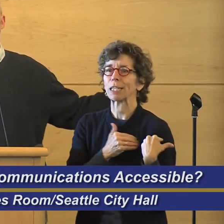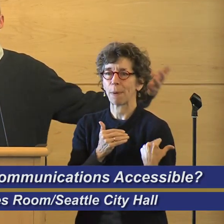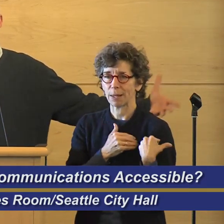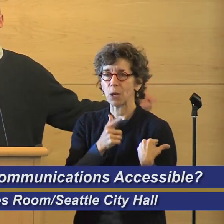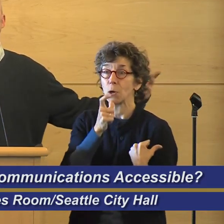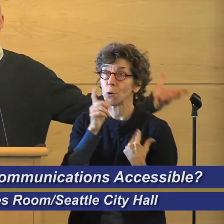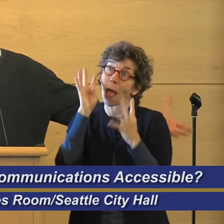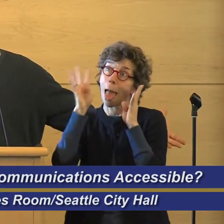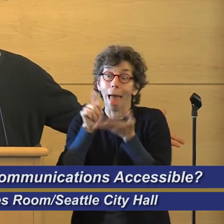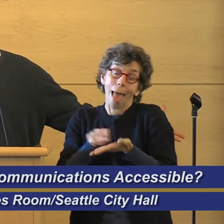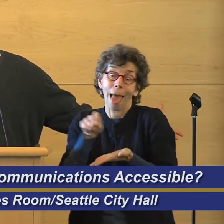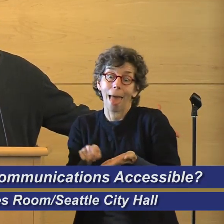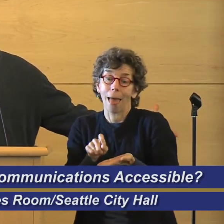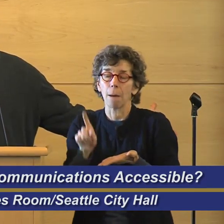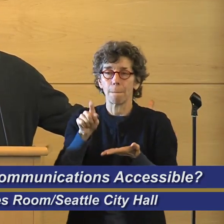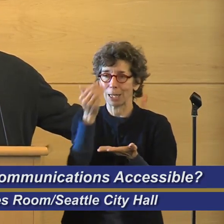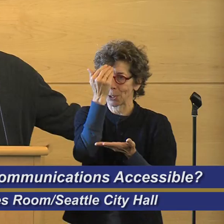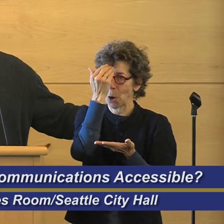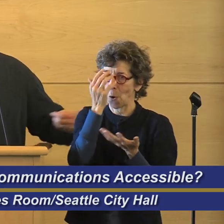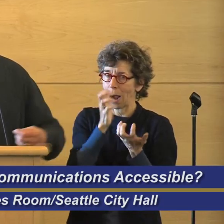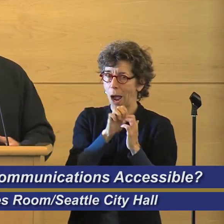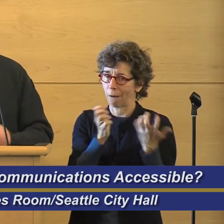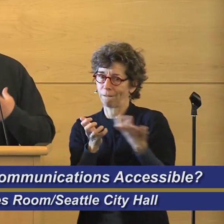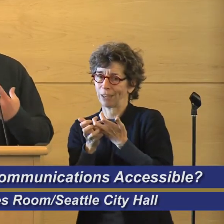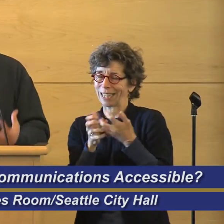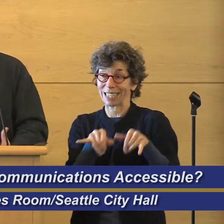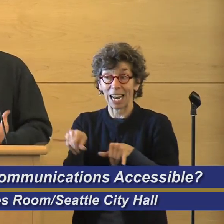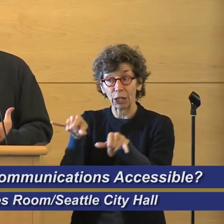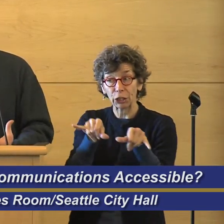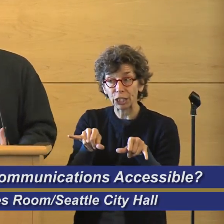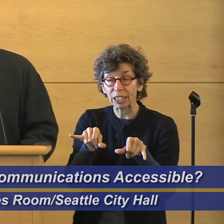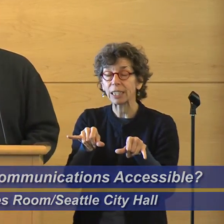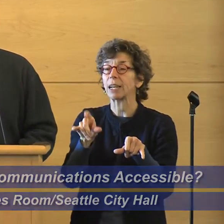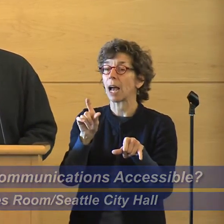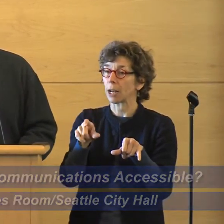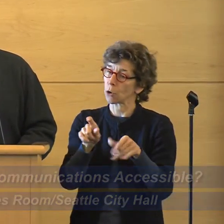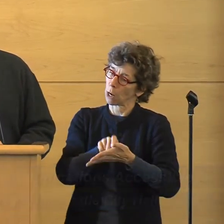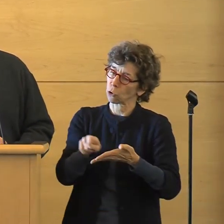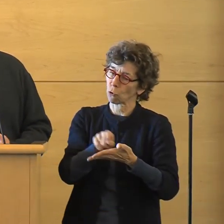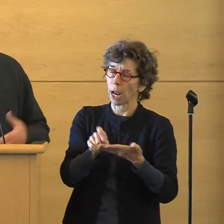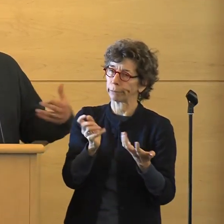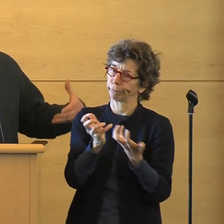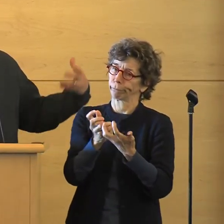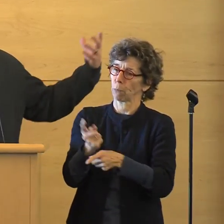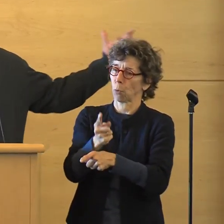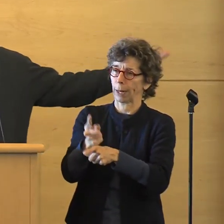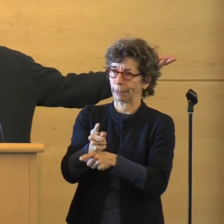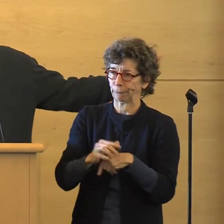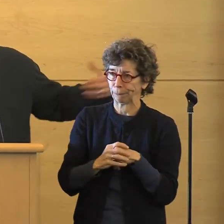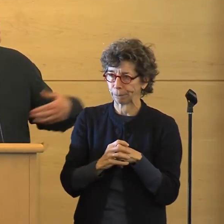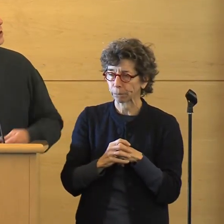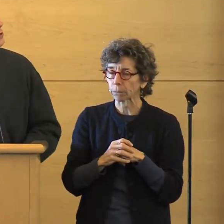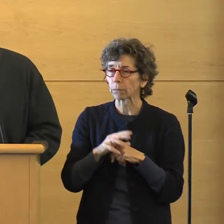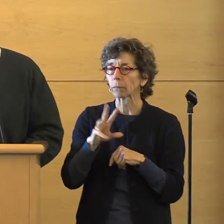What about web developers and content authors? That really is where there's a lot of burden right